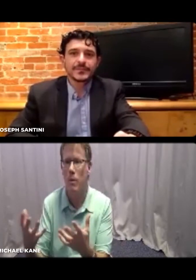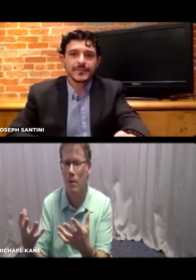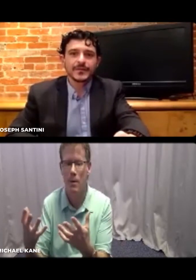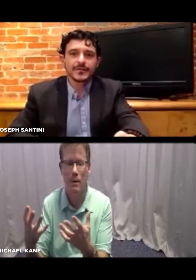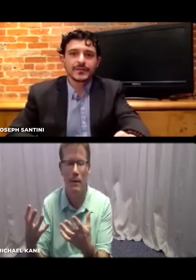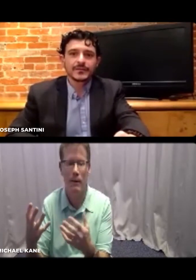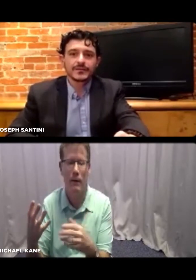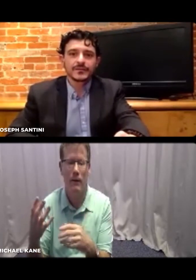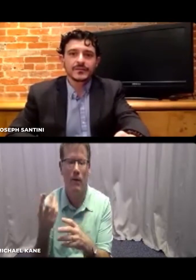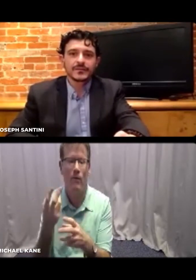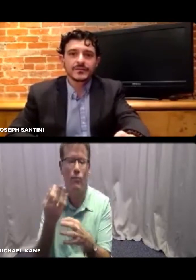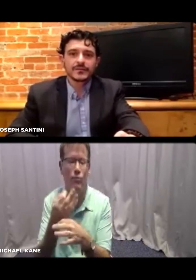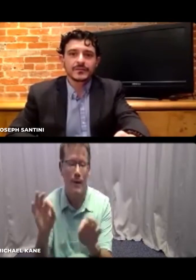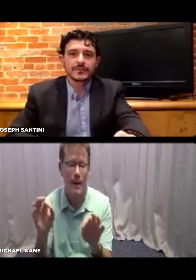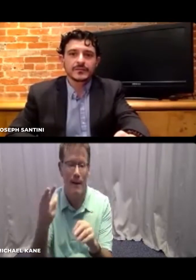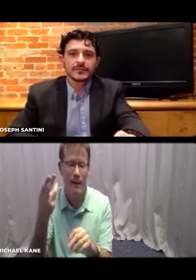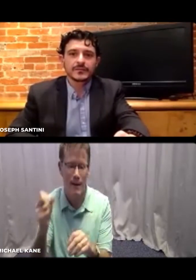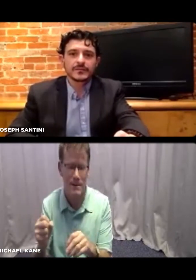interest-bearing account.